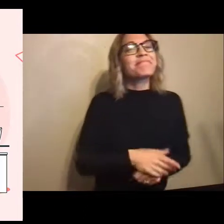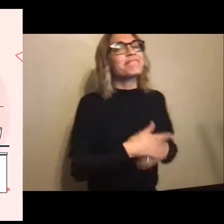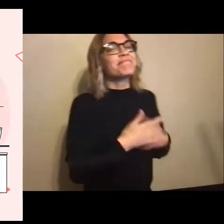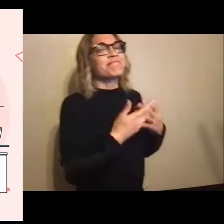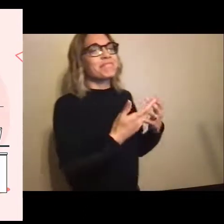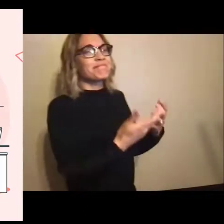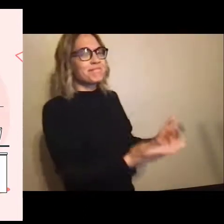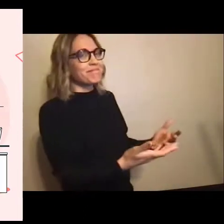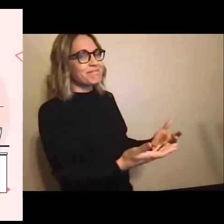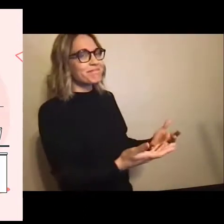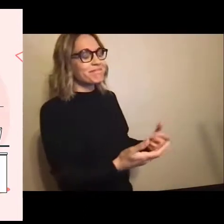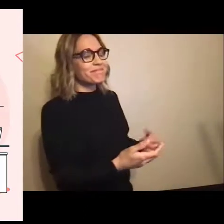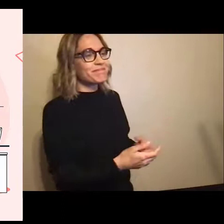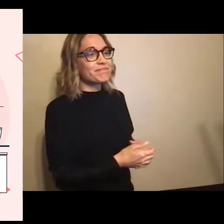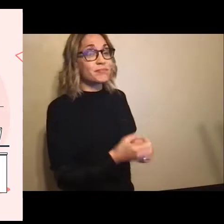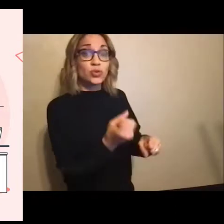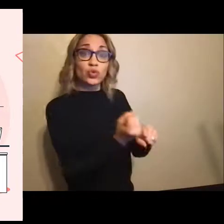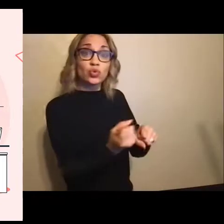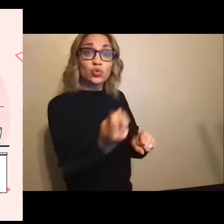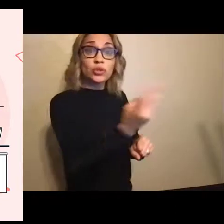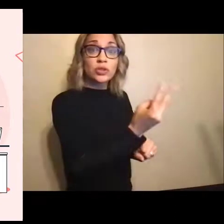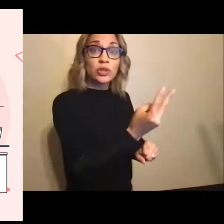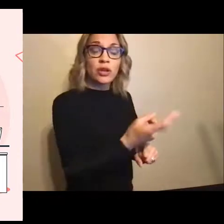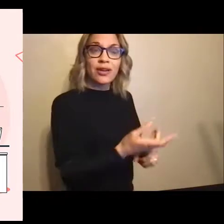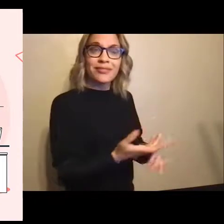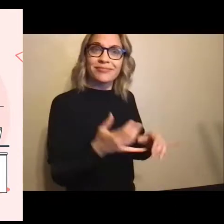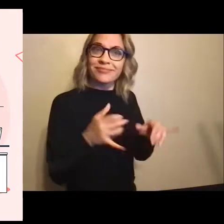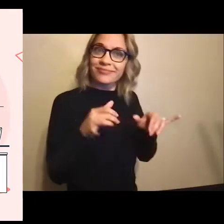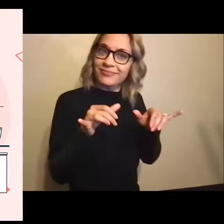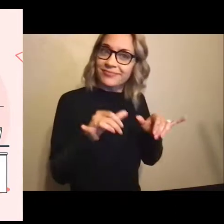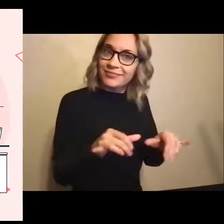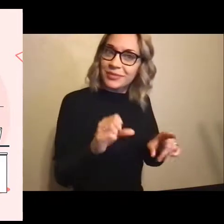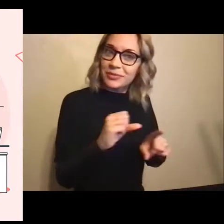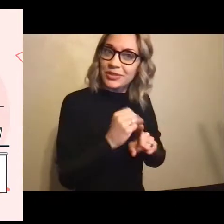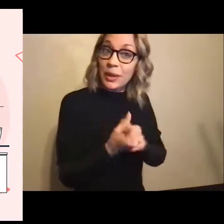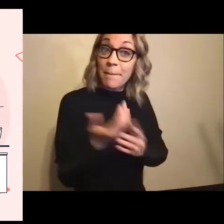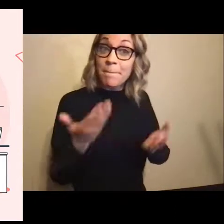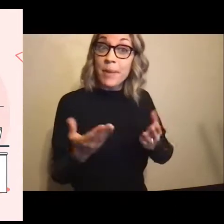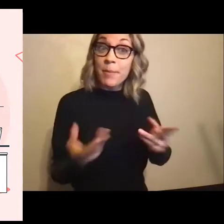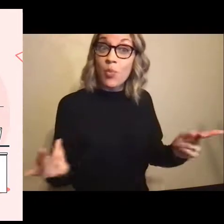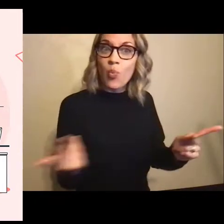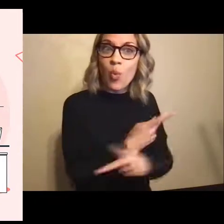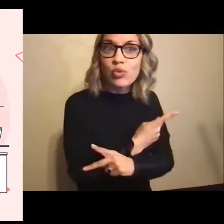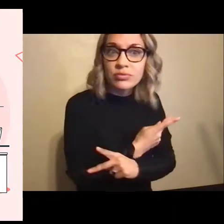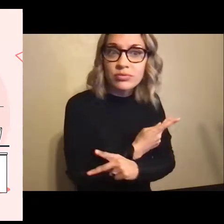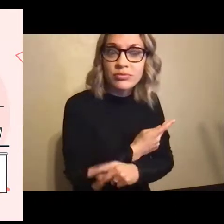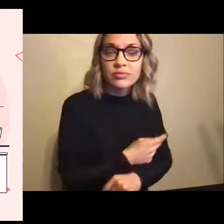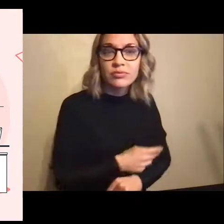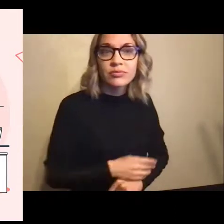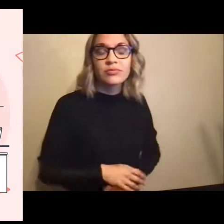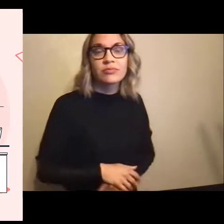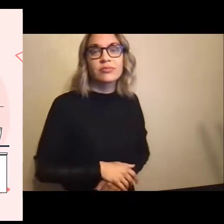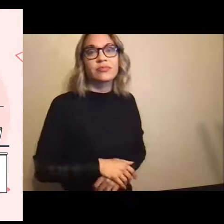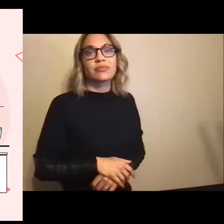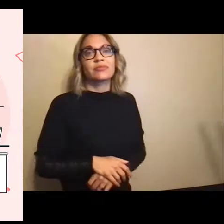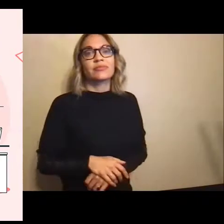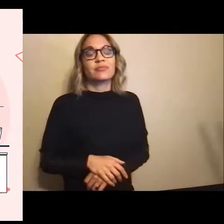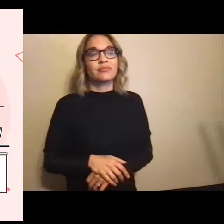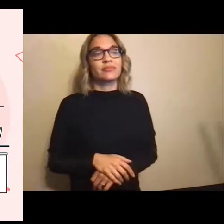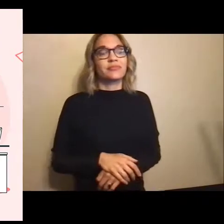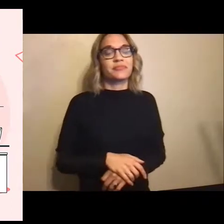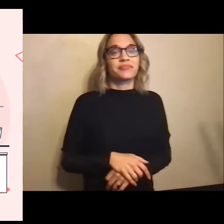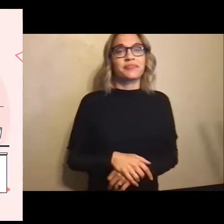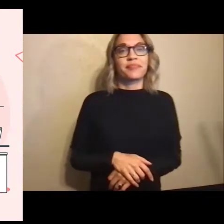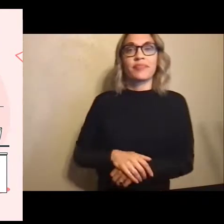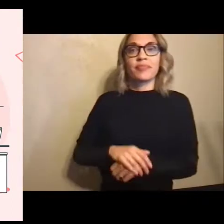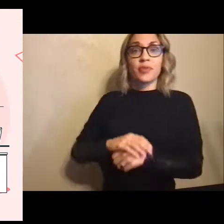Next year I will, next year I will. But it's always the same story. And then in 2 years, I see them again, they're in the same